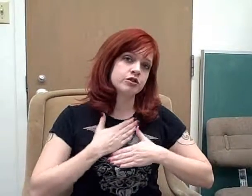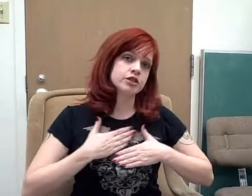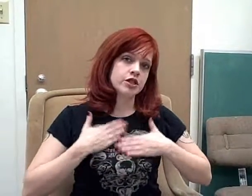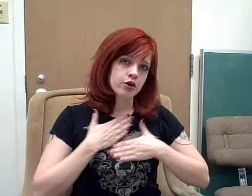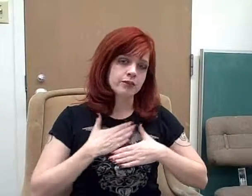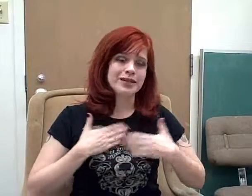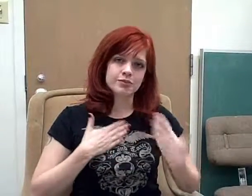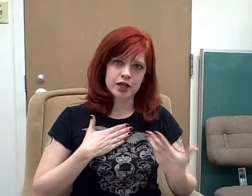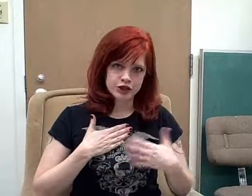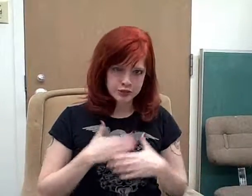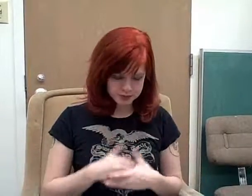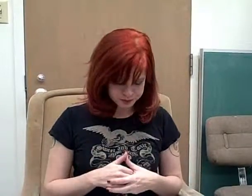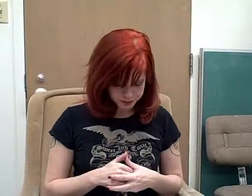it slow, it means pleasure.